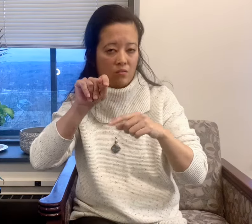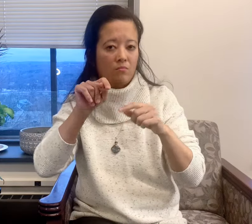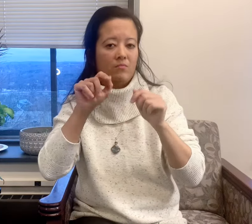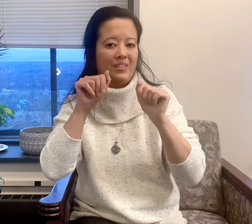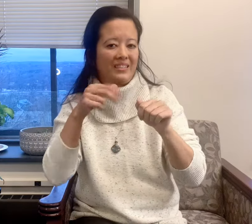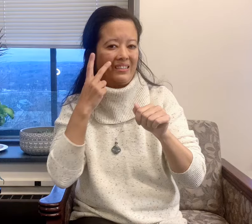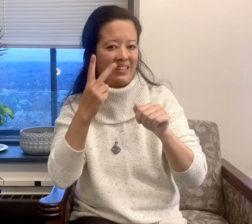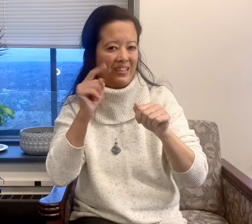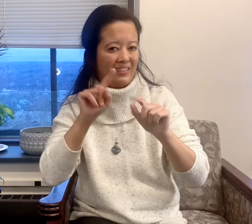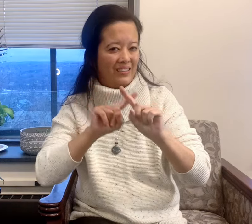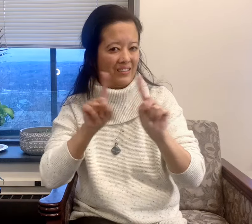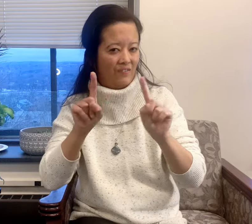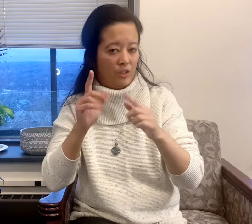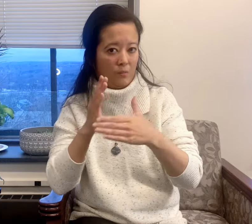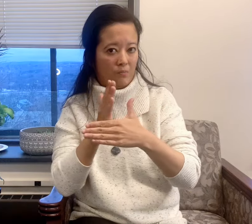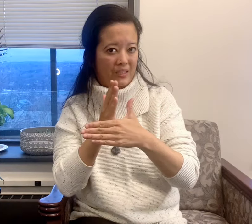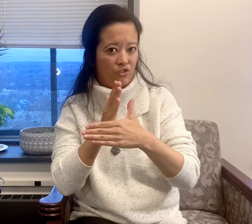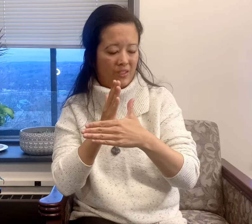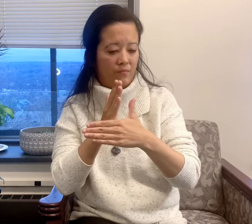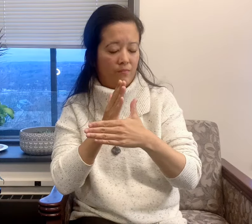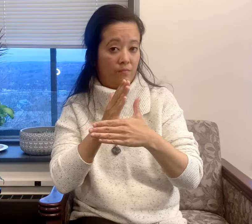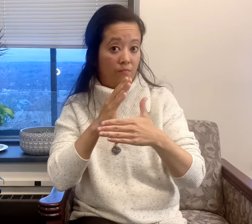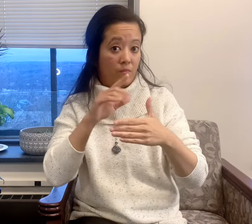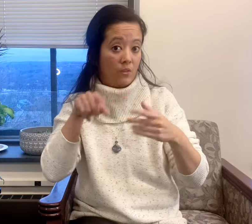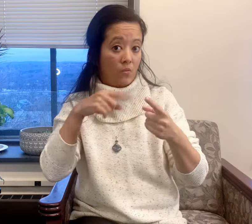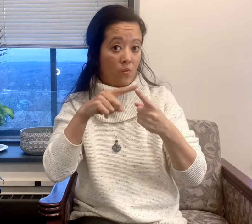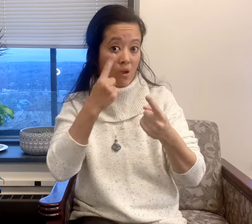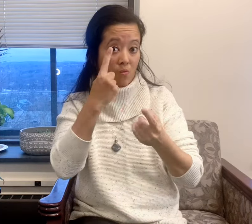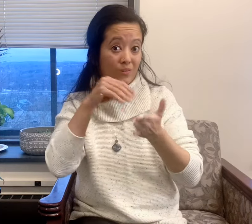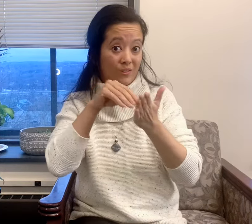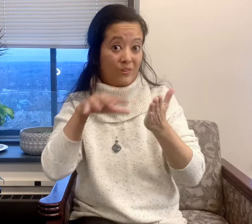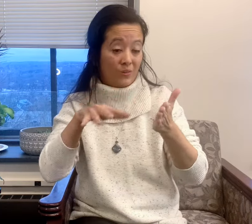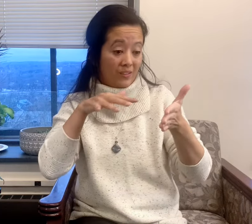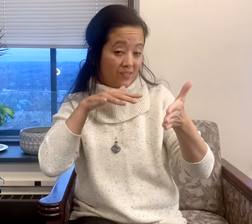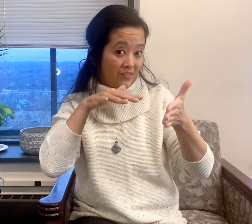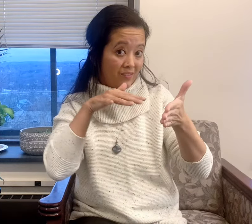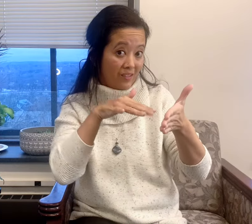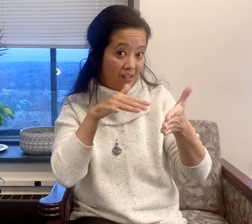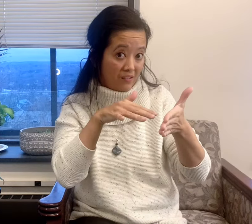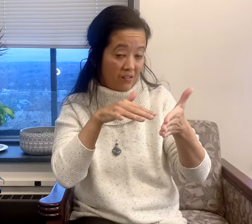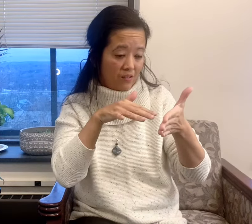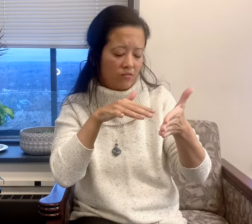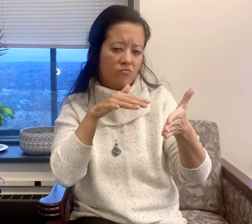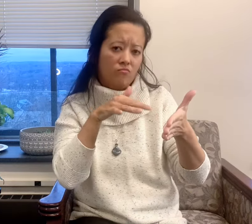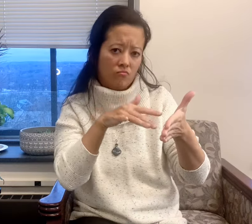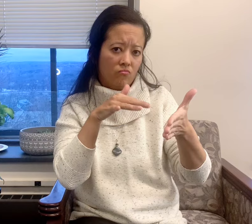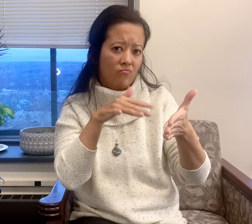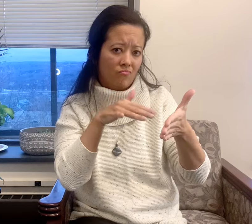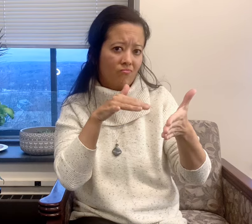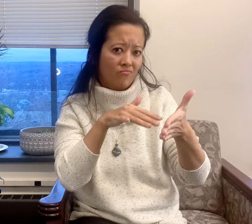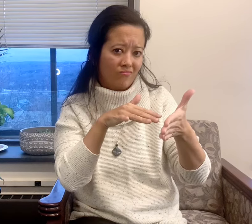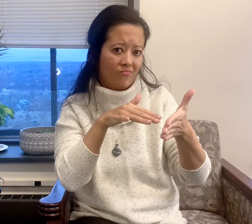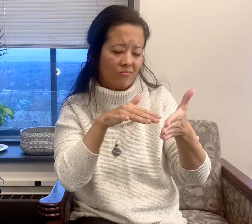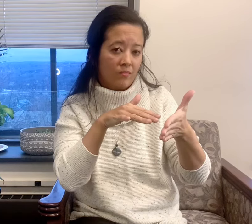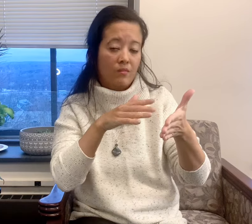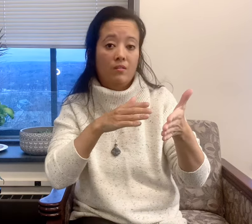So you can express that very differently, and there are different aspects to using the word study. So you can